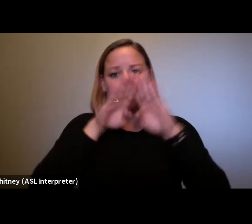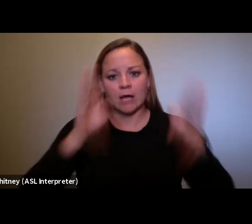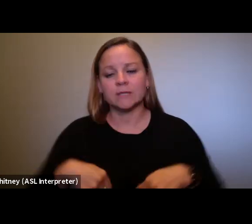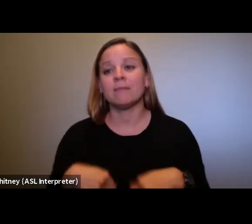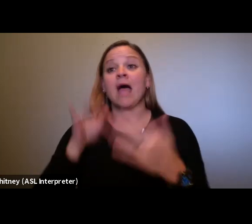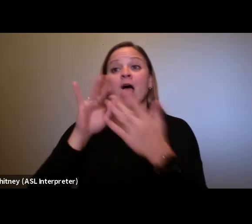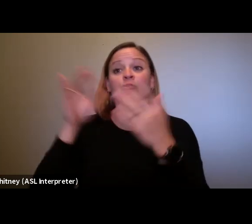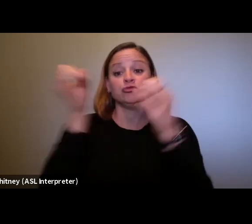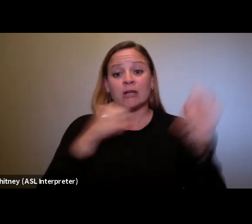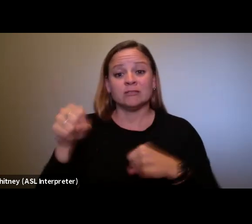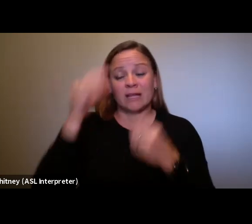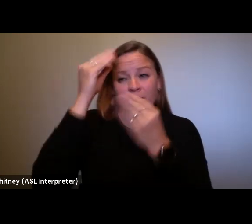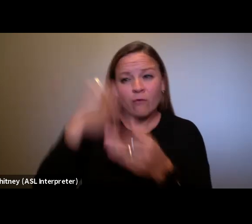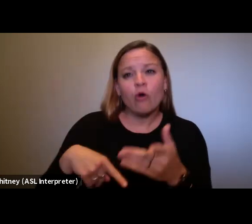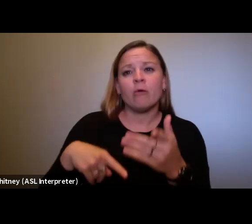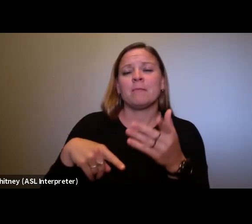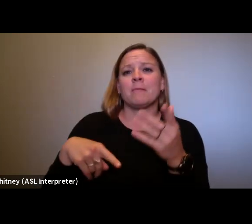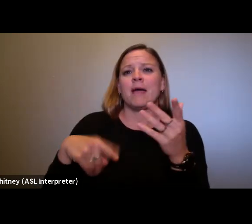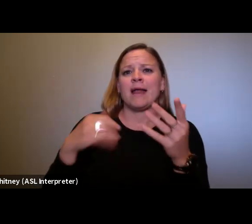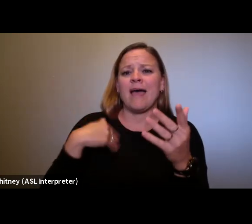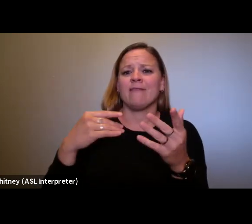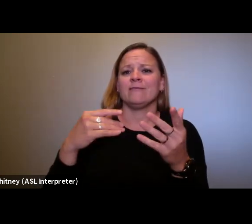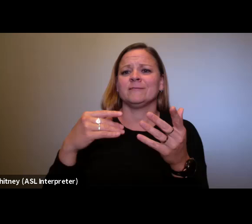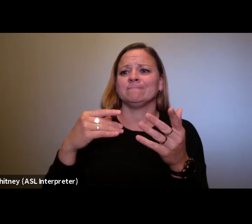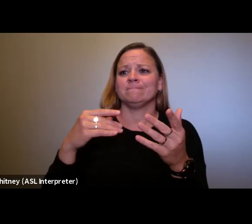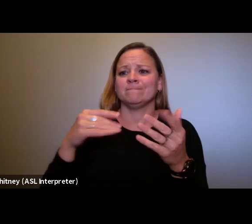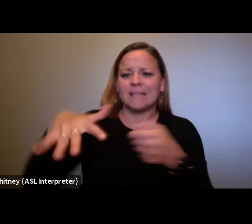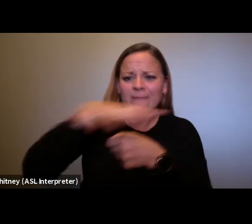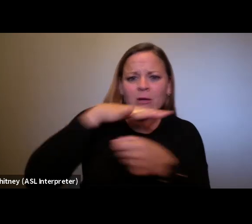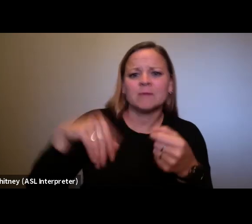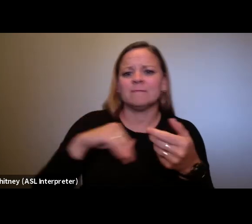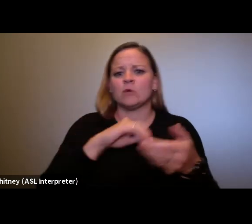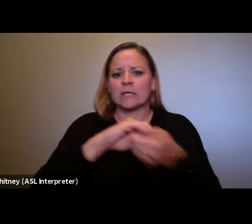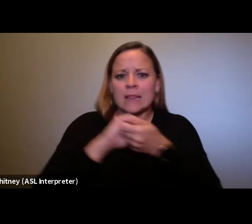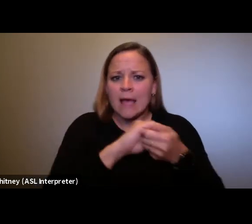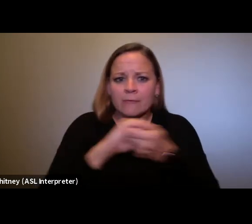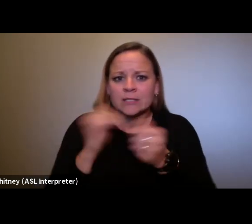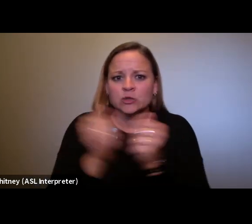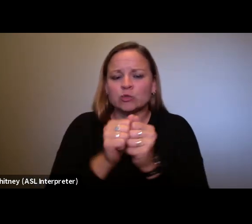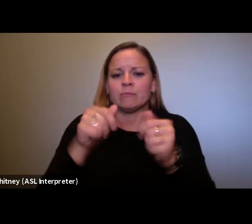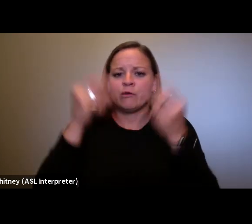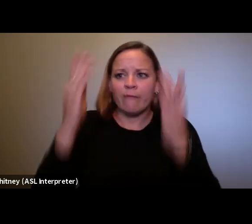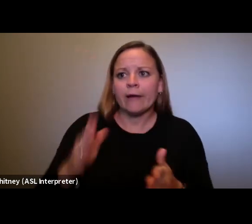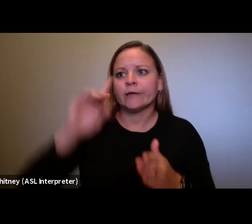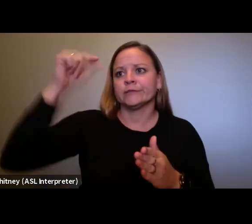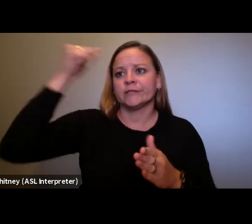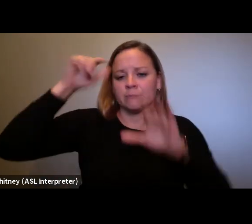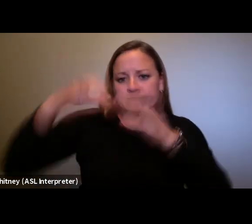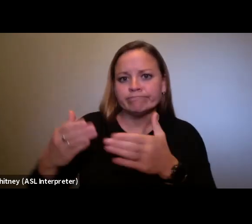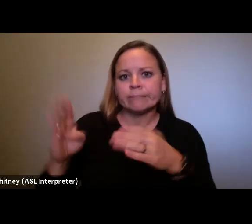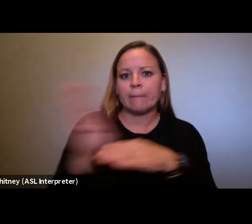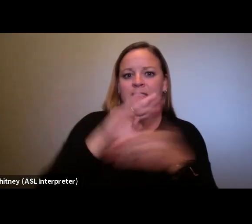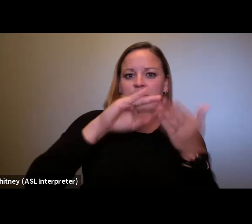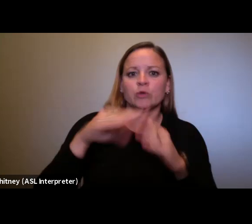that inform and foster an atmosphere for collaboration among providers, government entities, the business community, and